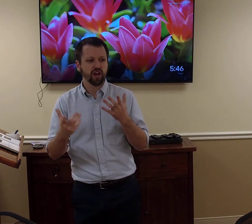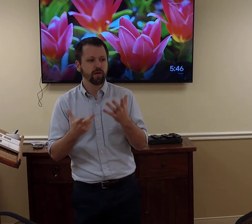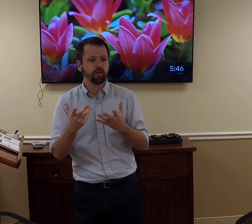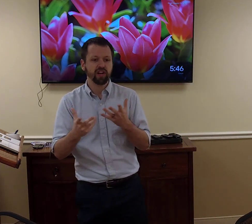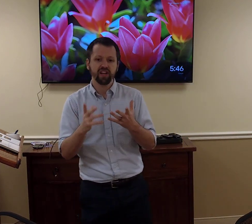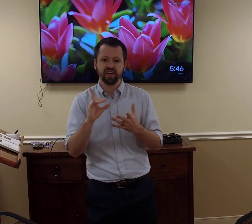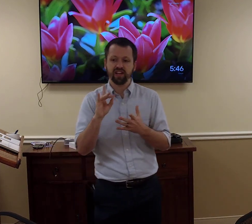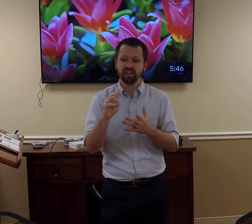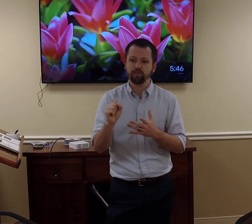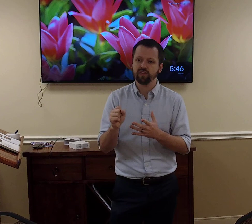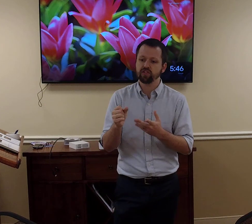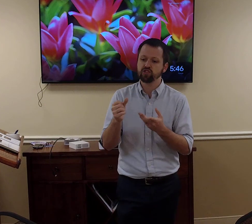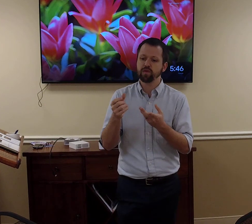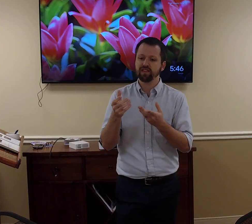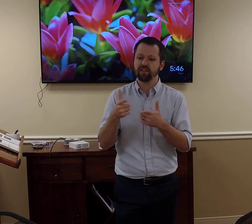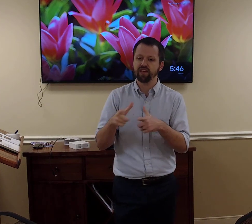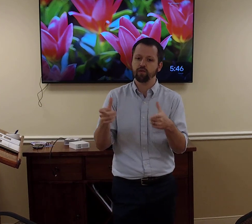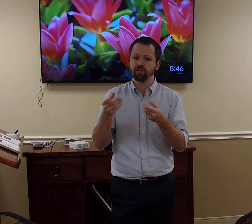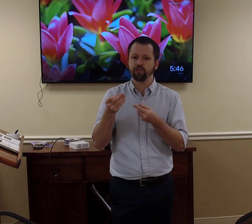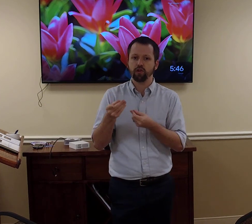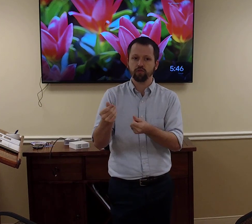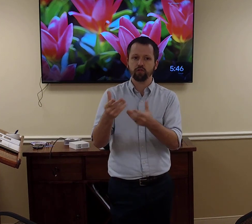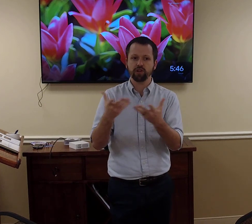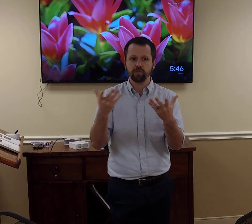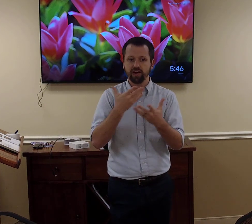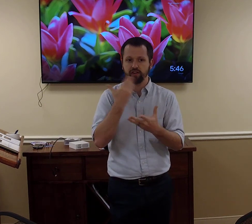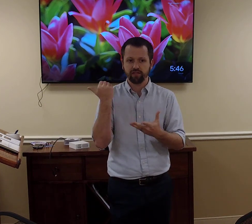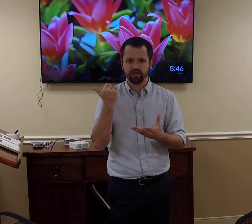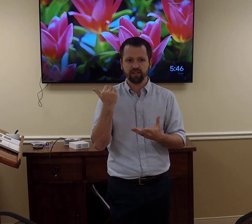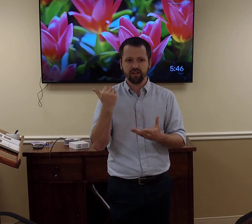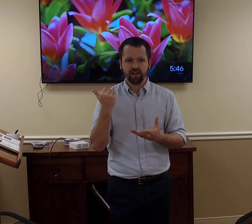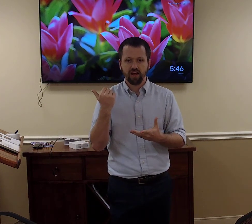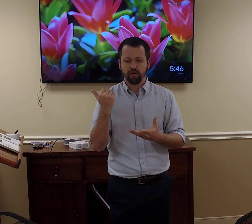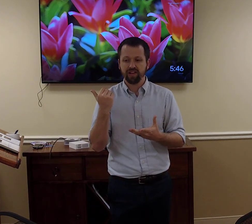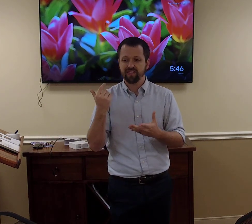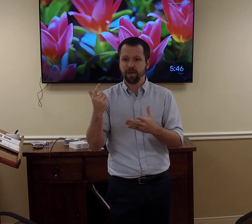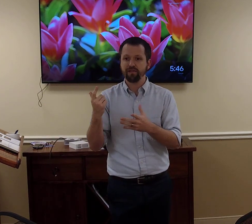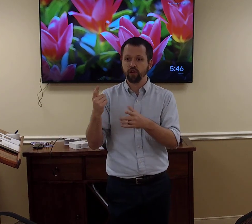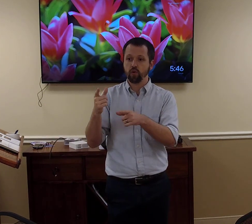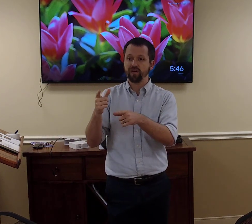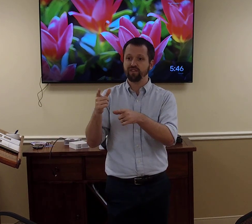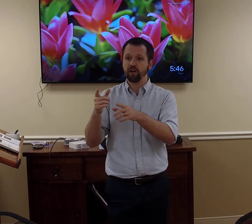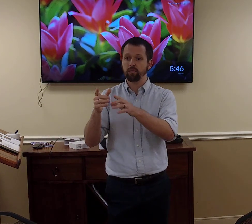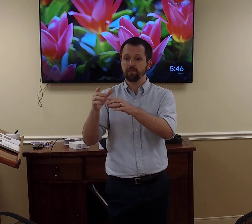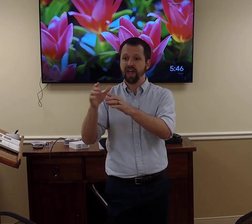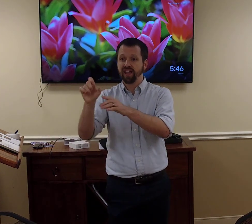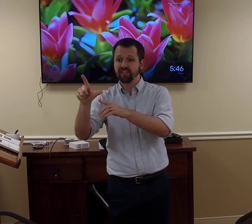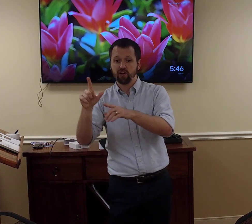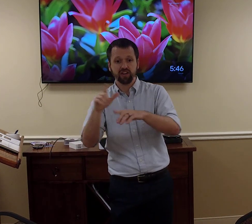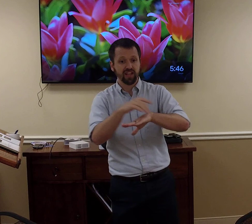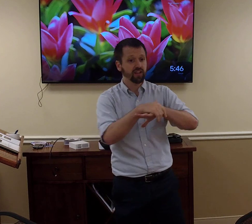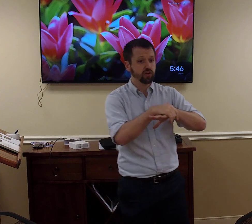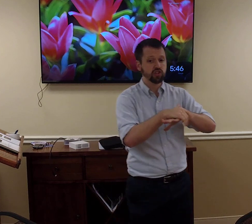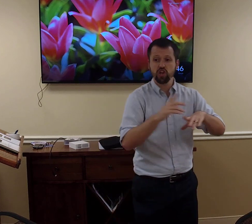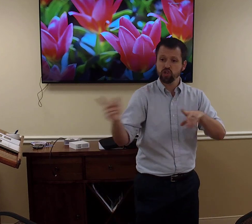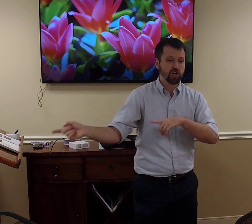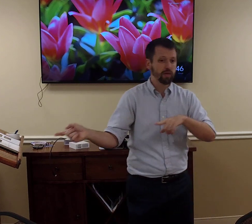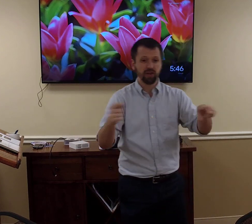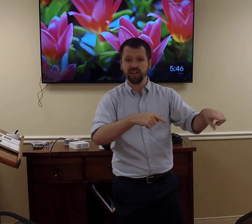to put it into idioms because it just makes the language flow so much better. And same if you're going from ASL into English, try to put idioms